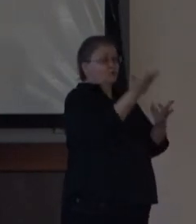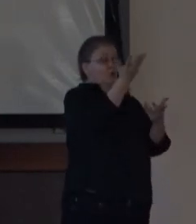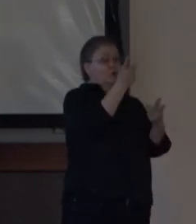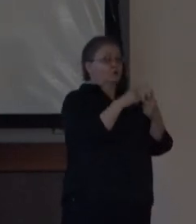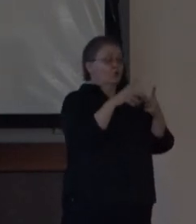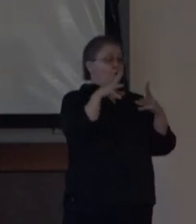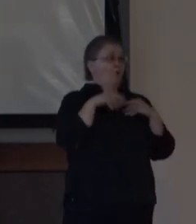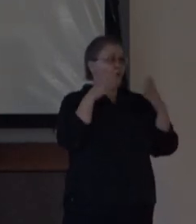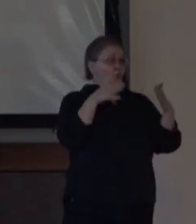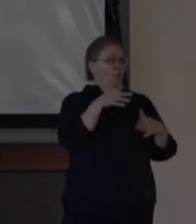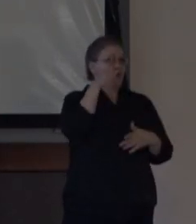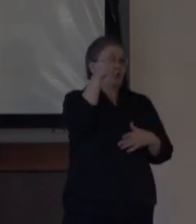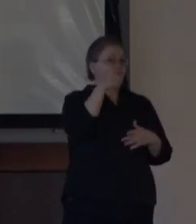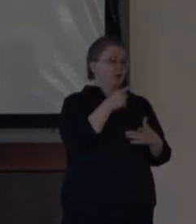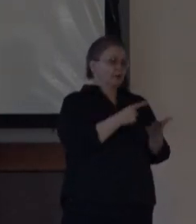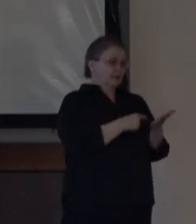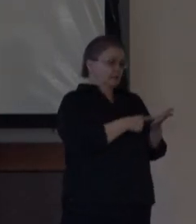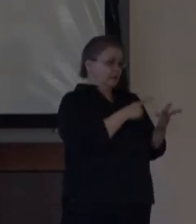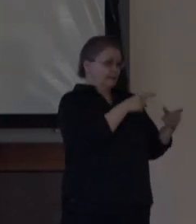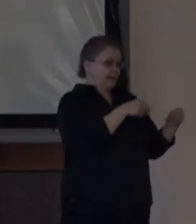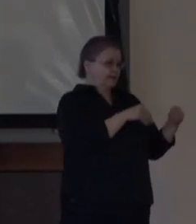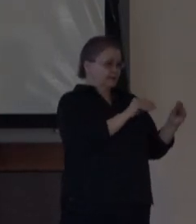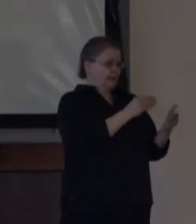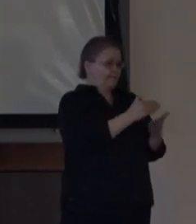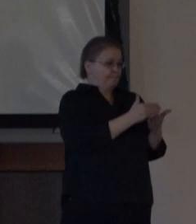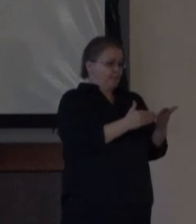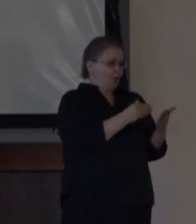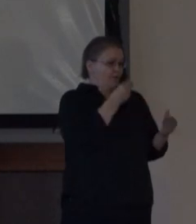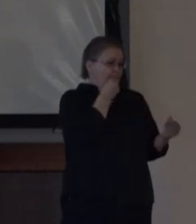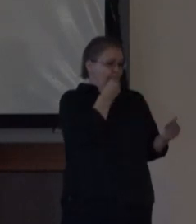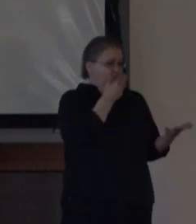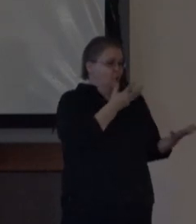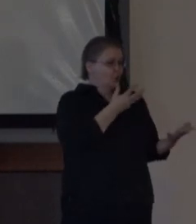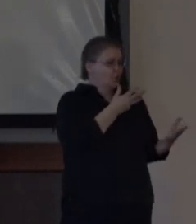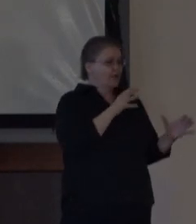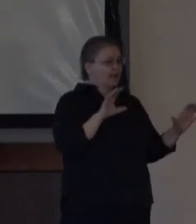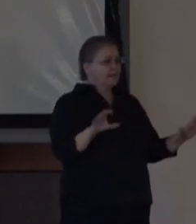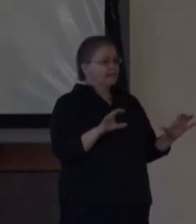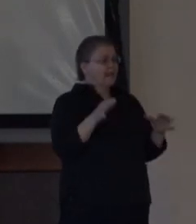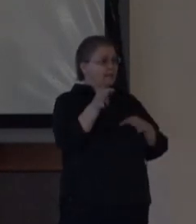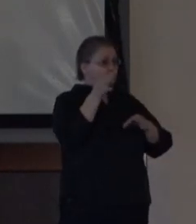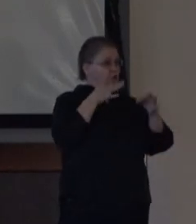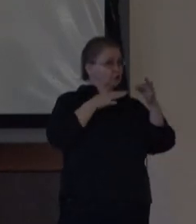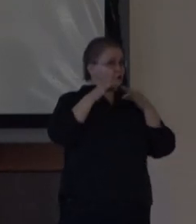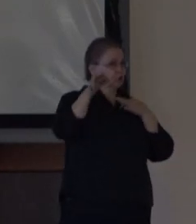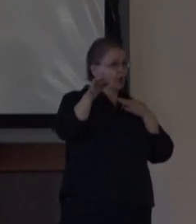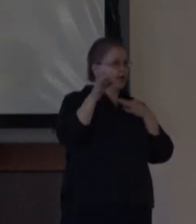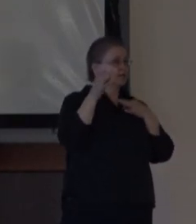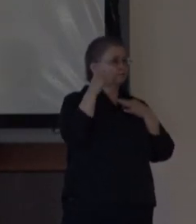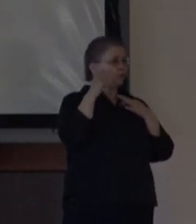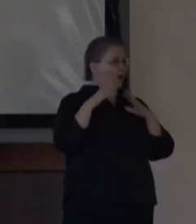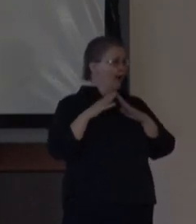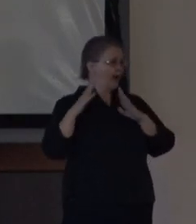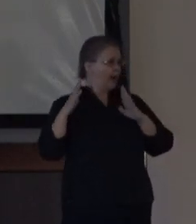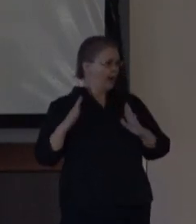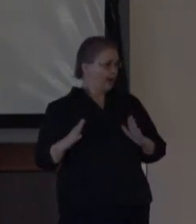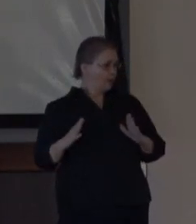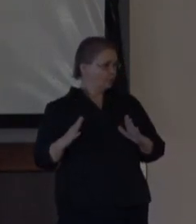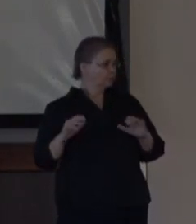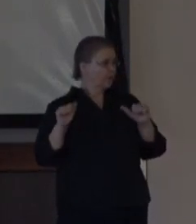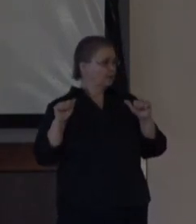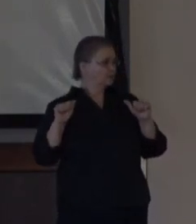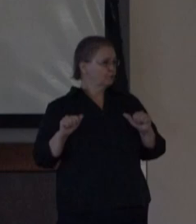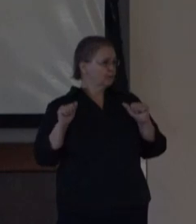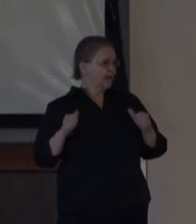owned the land. And sometimes they got to sell a portion of that food as well, but they did that in exchange for housing and to be able